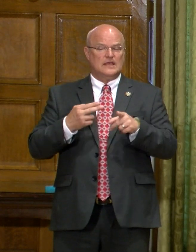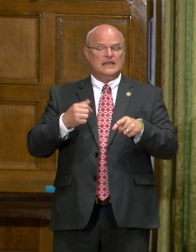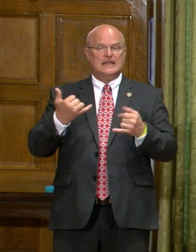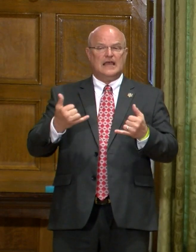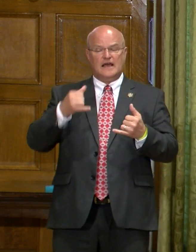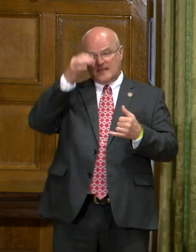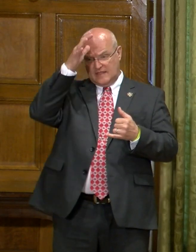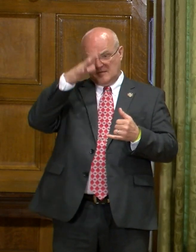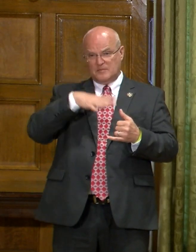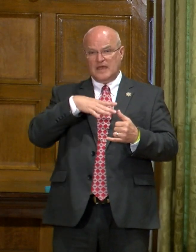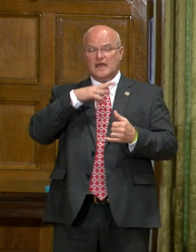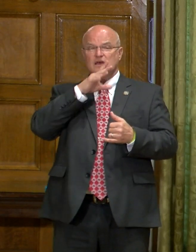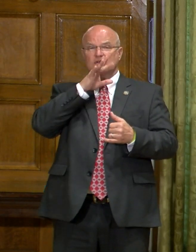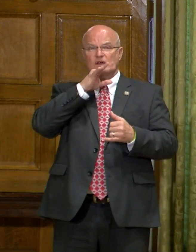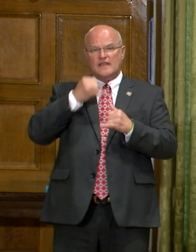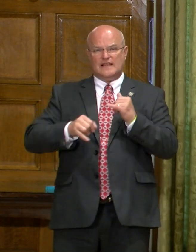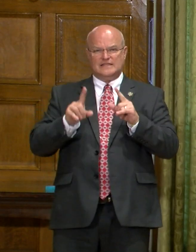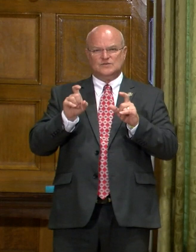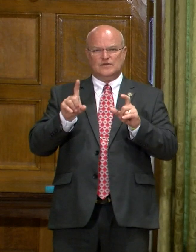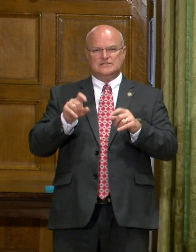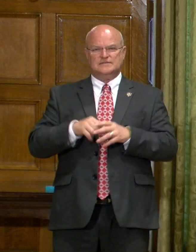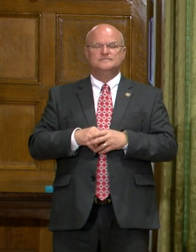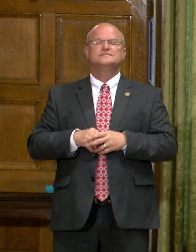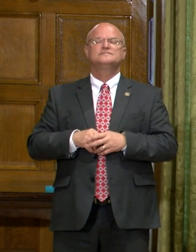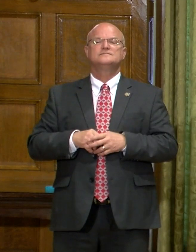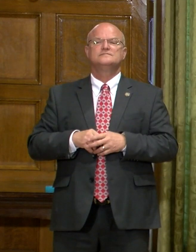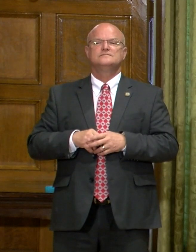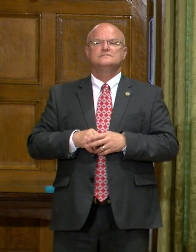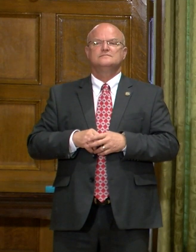take the gentleman's question as the last question.